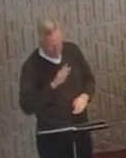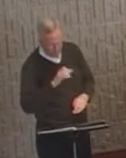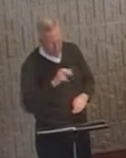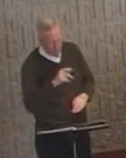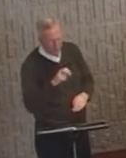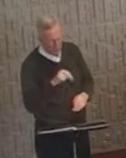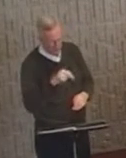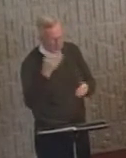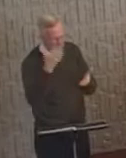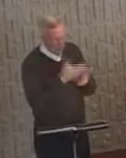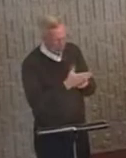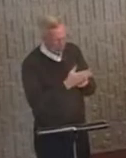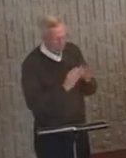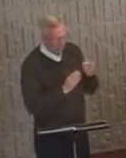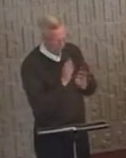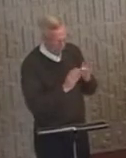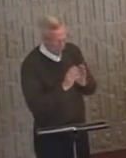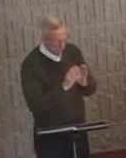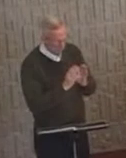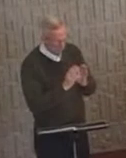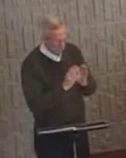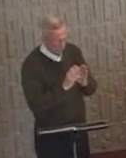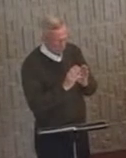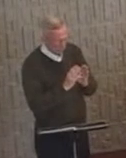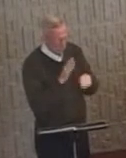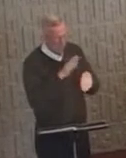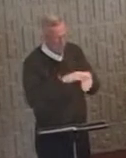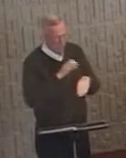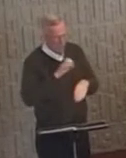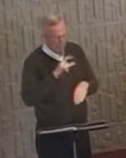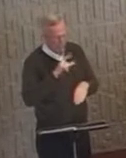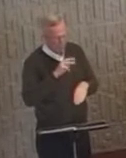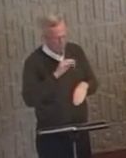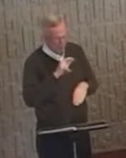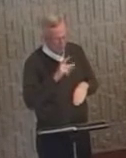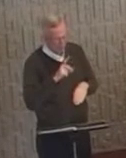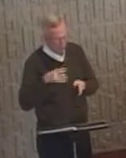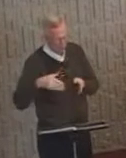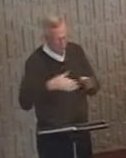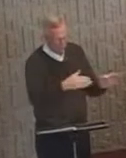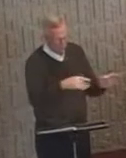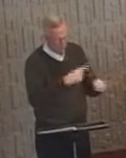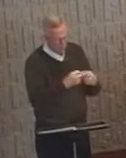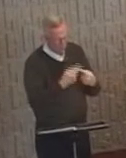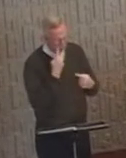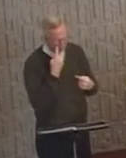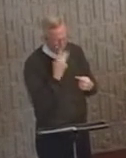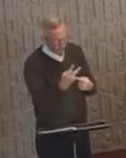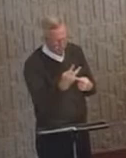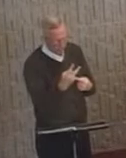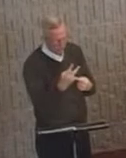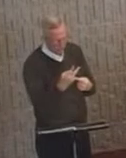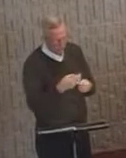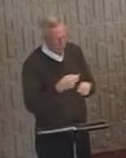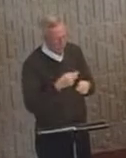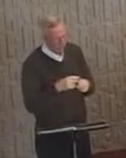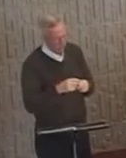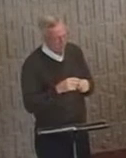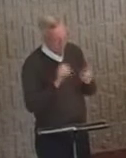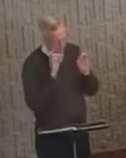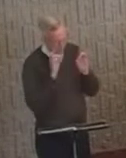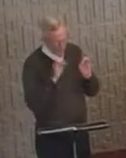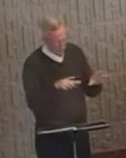bus heading southbound on Elmwood Avenue when he saw a disturbing sight on the Skajakwata